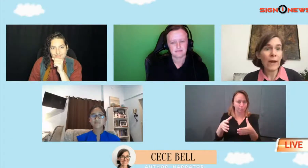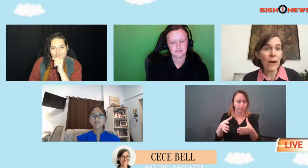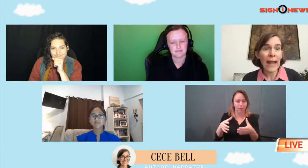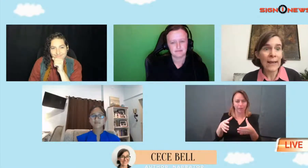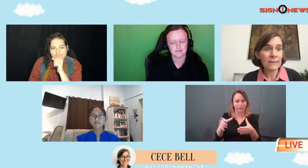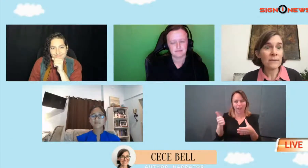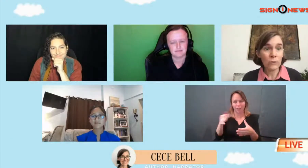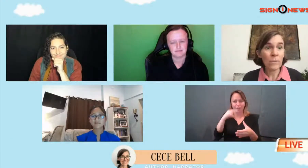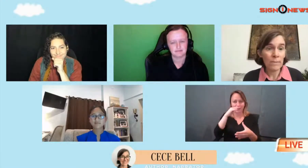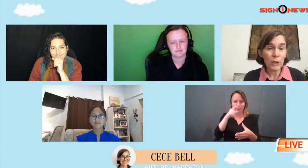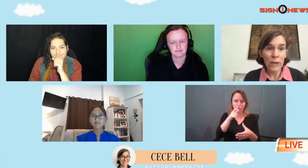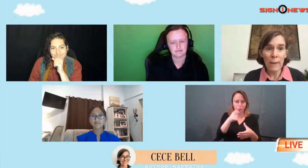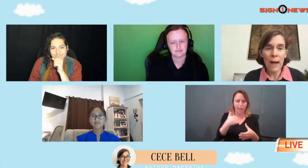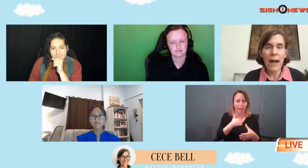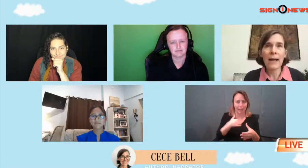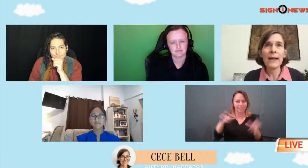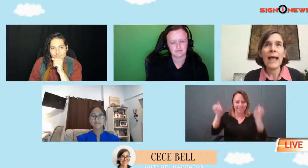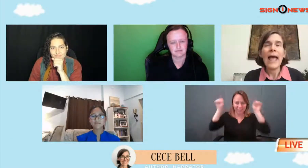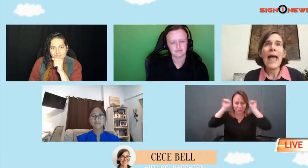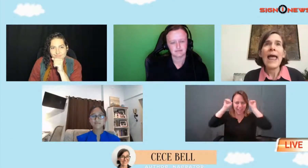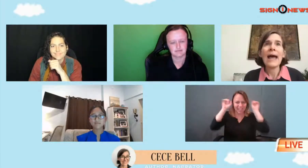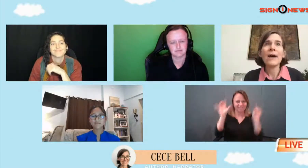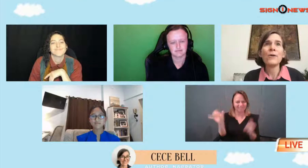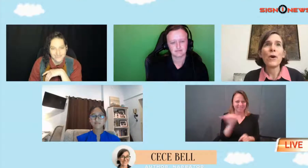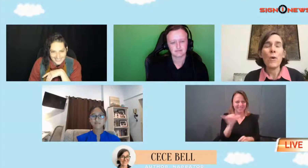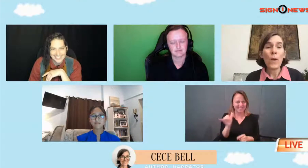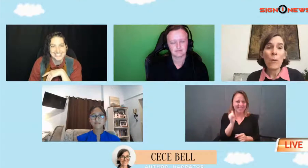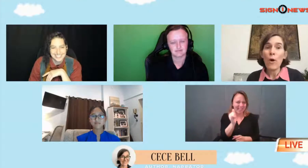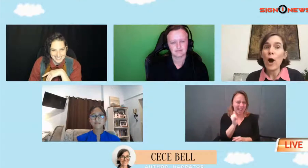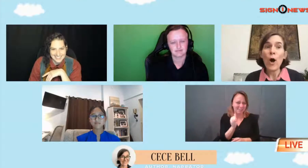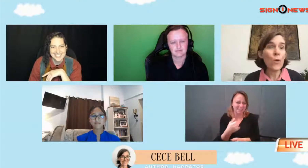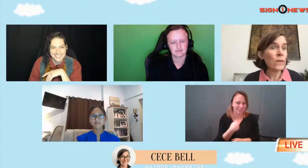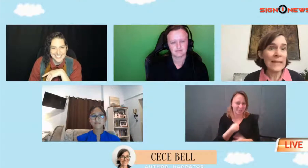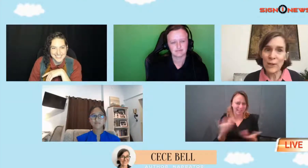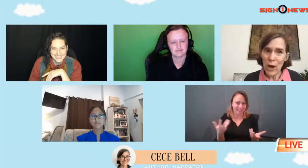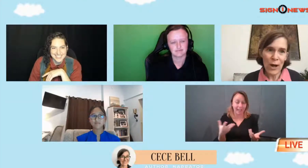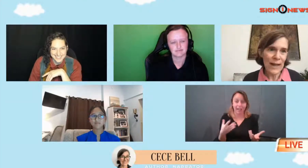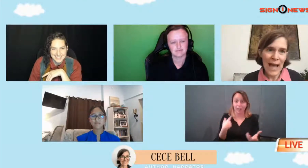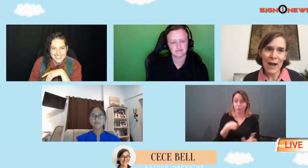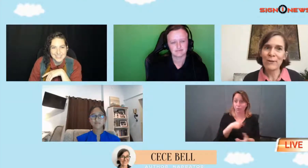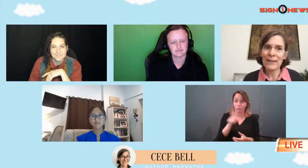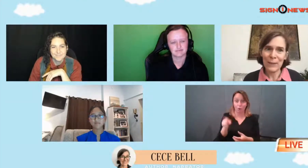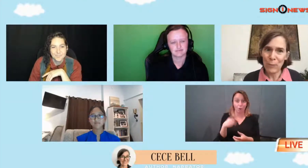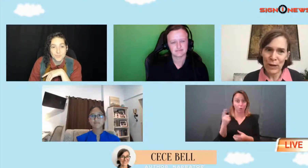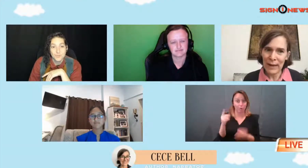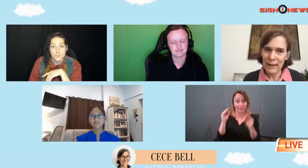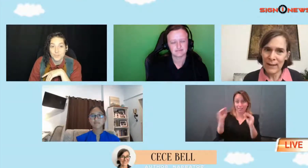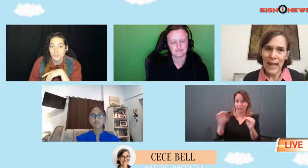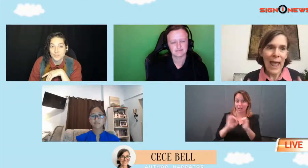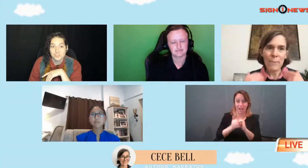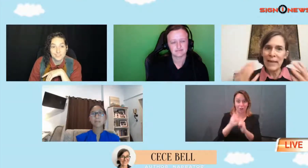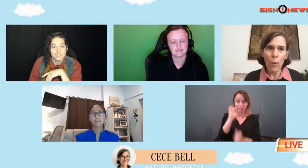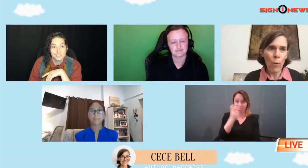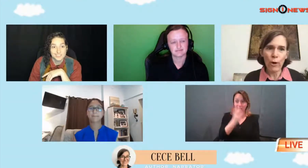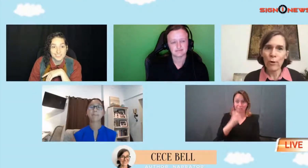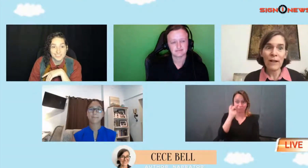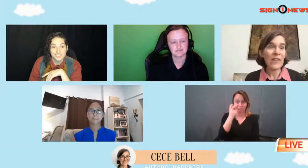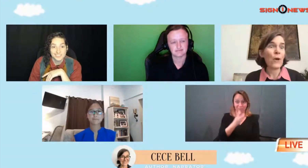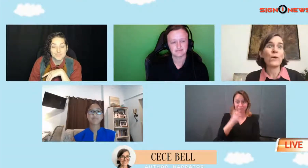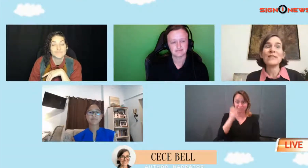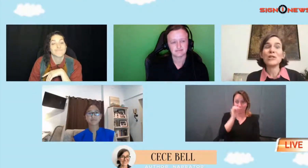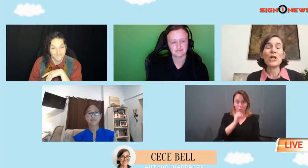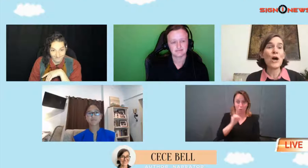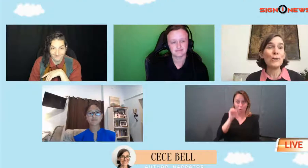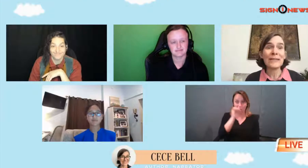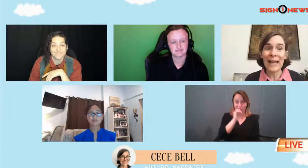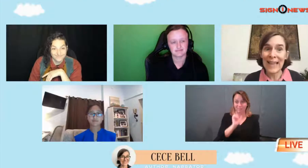wore hearing aids, much like mine, and we were only taught how to lip read and be oral.